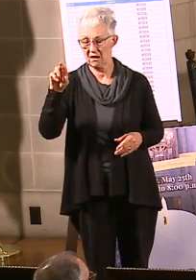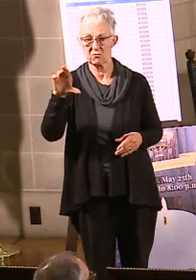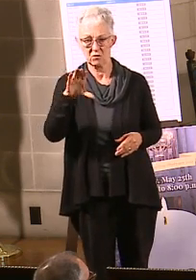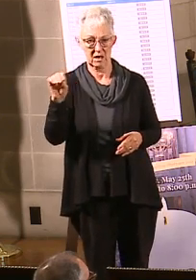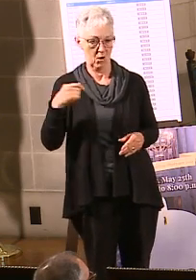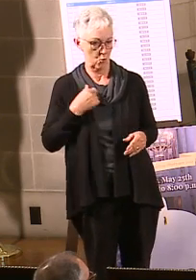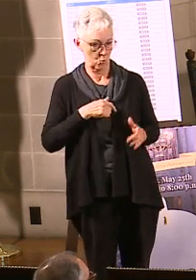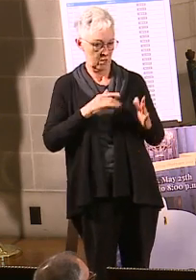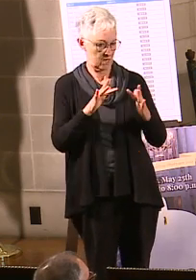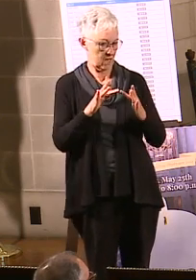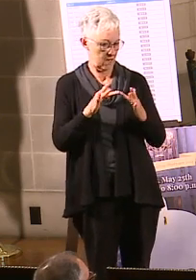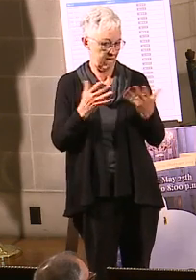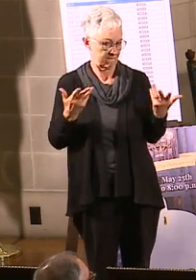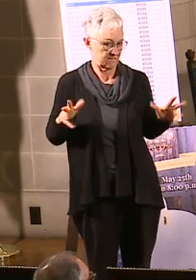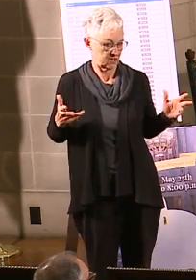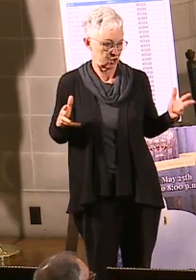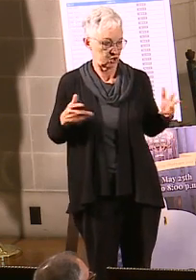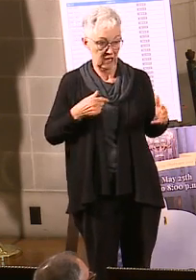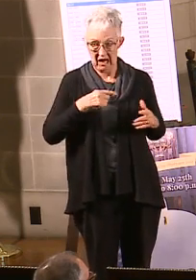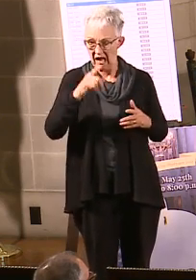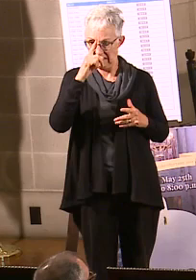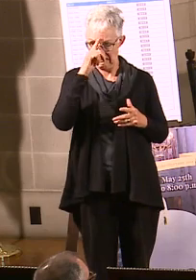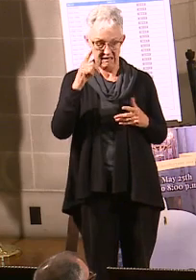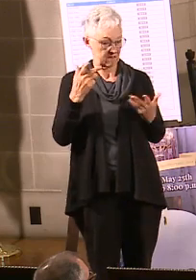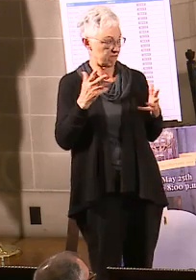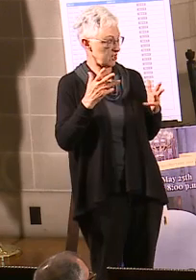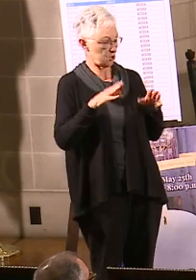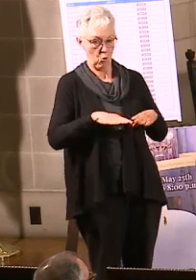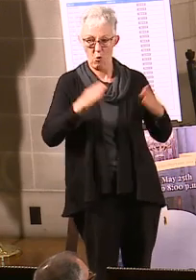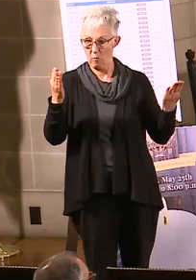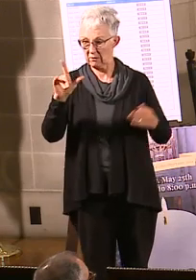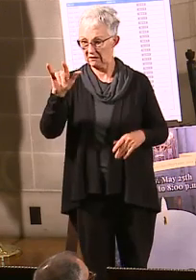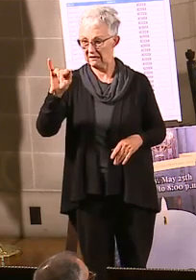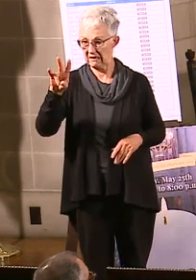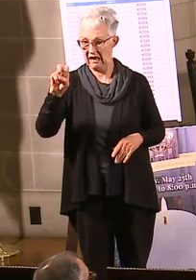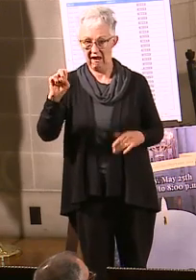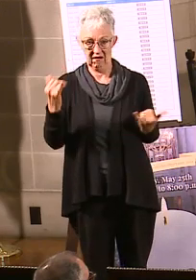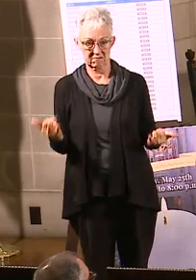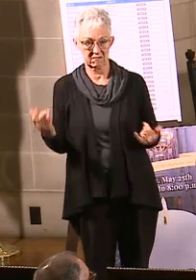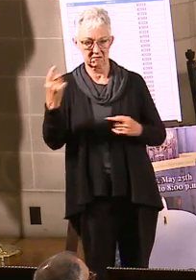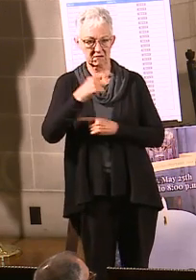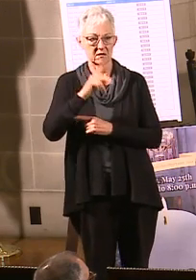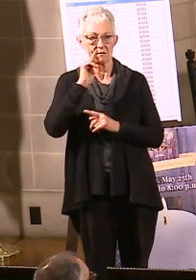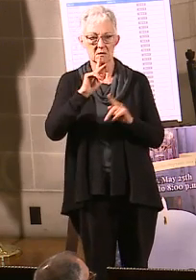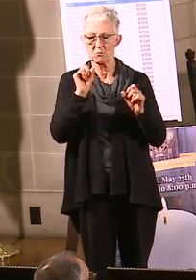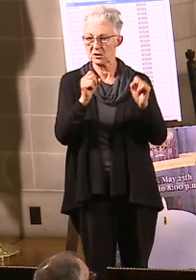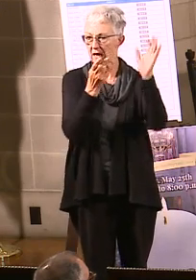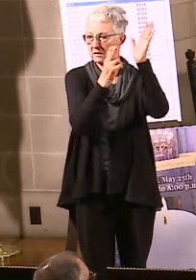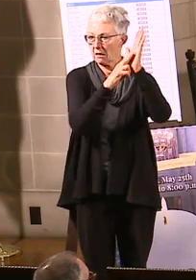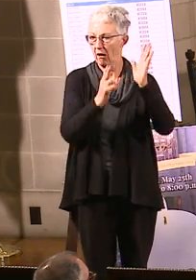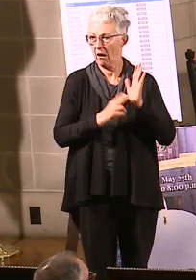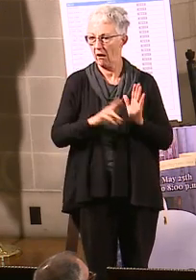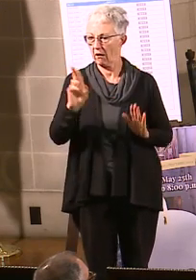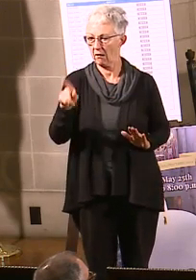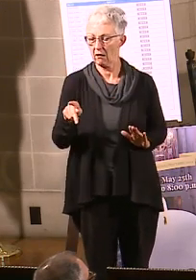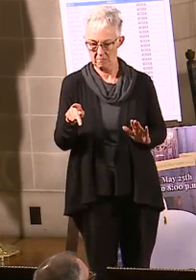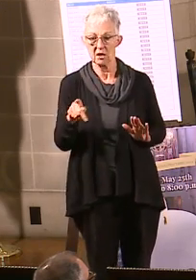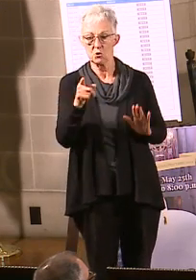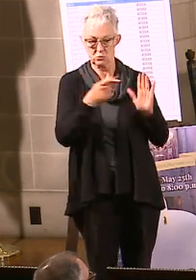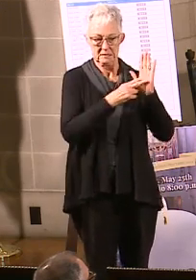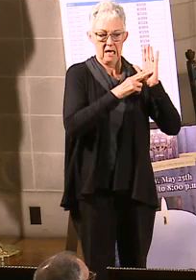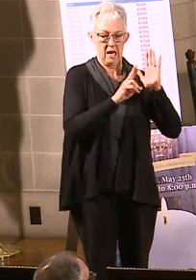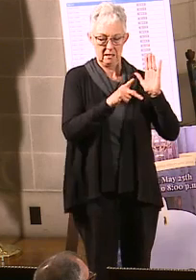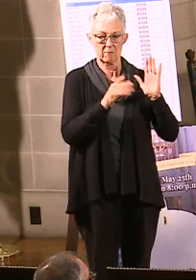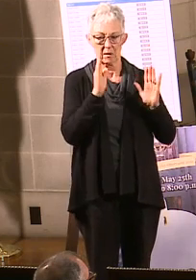this goes live, which I think, Holden, is today, they'll be able to sign up for this. When you sign up, you'll get more information about what